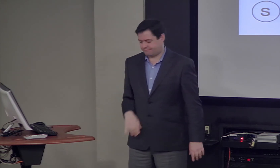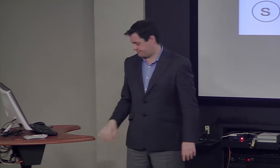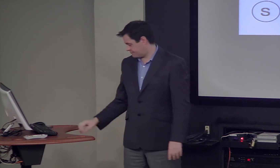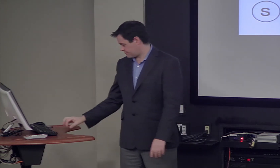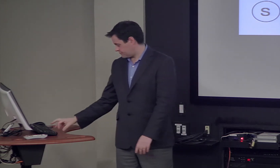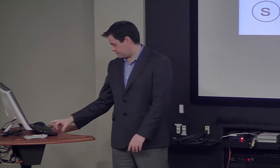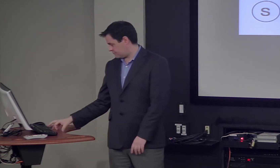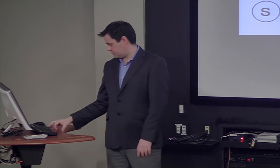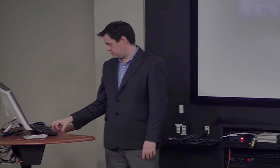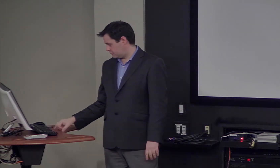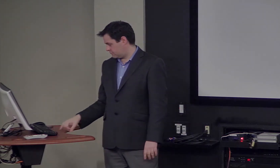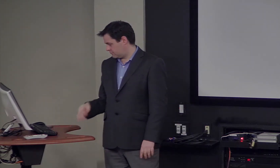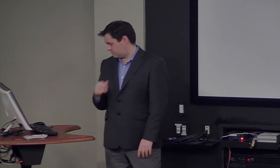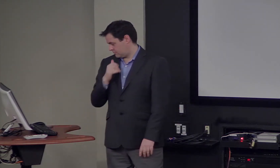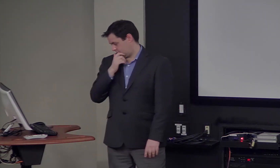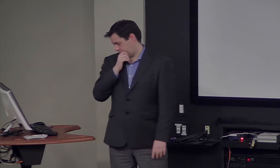let's take a look at the results now.